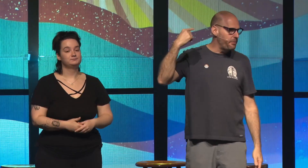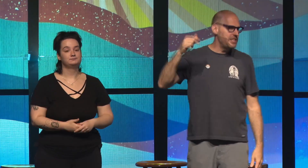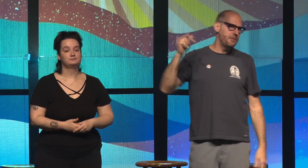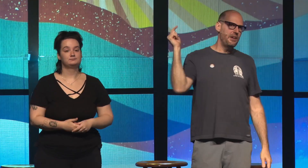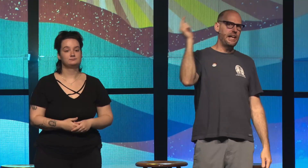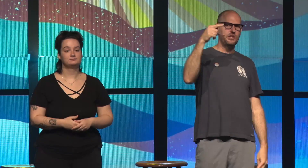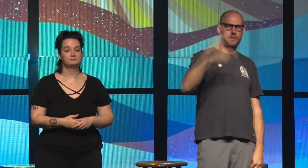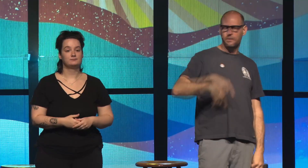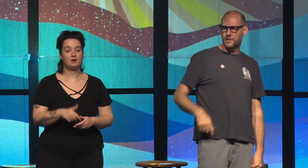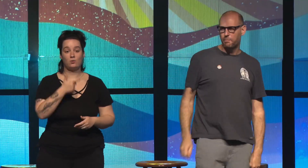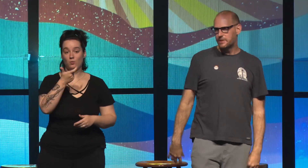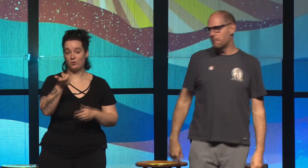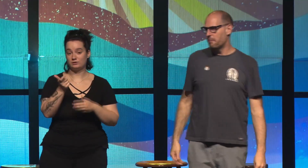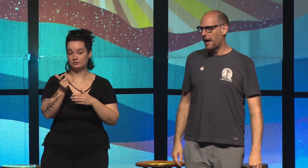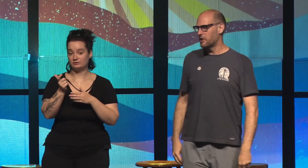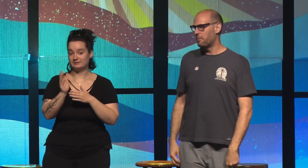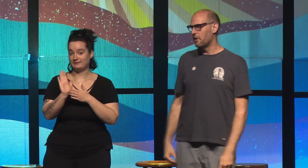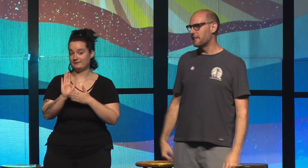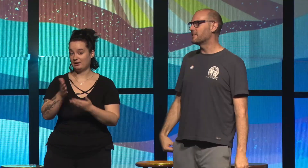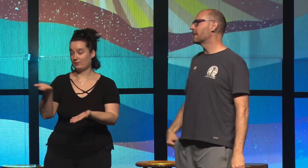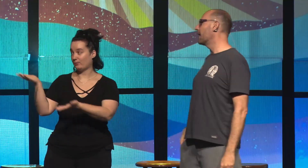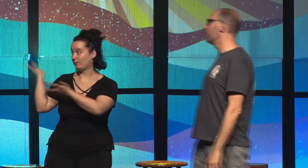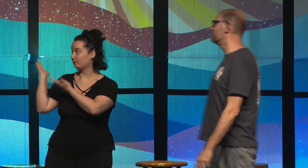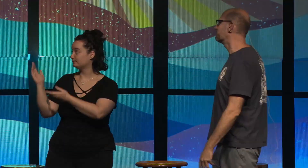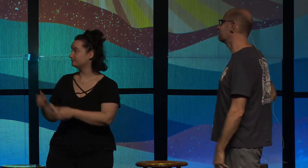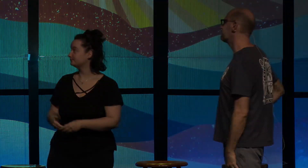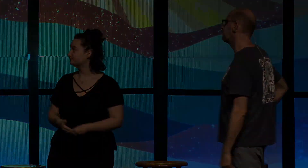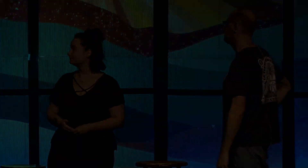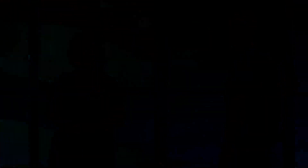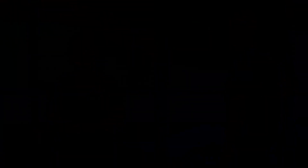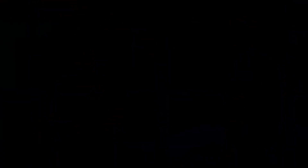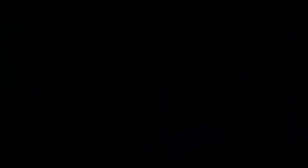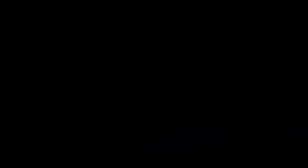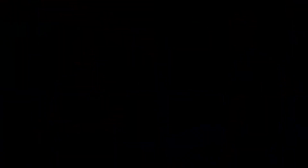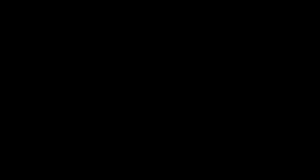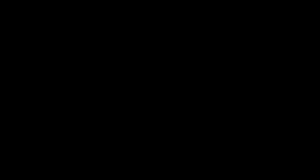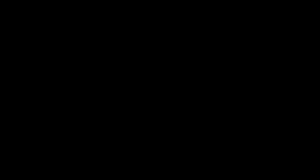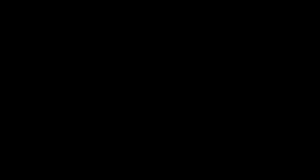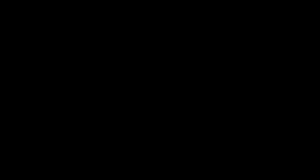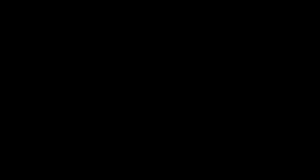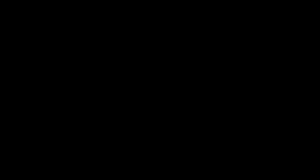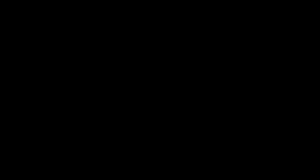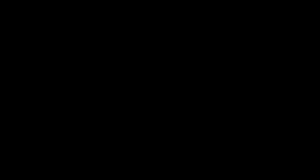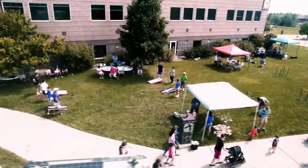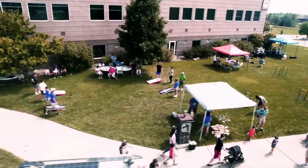out some information about next week's summer bash party. Check it out.